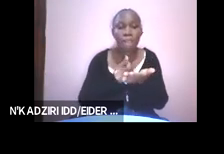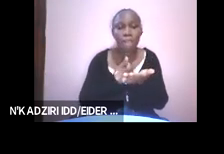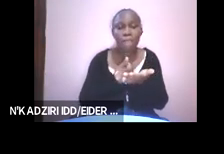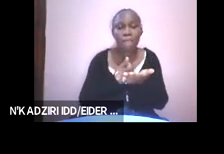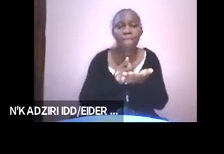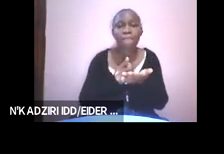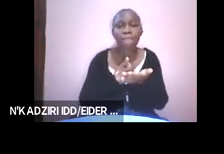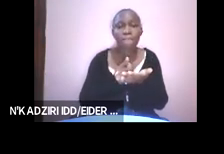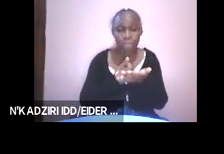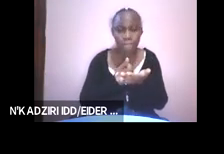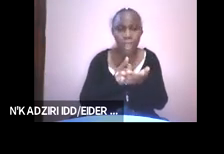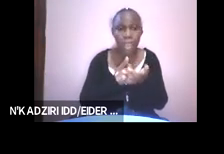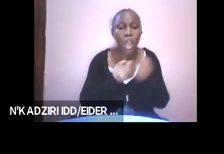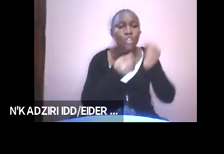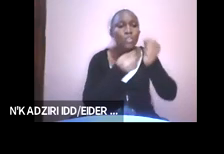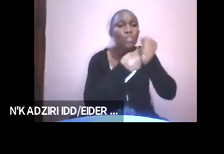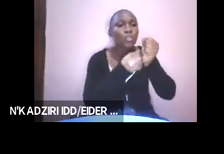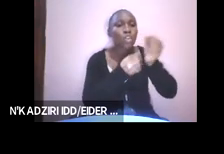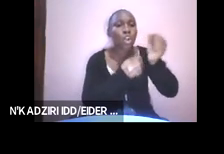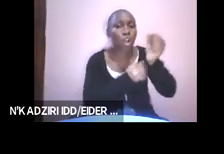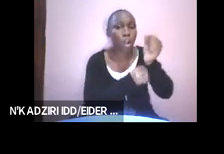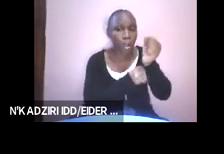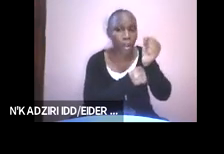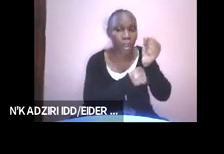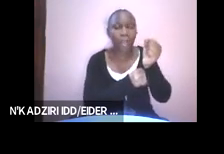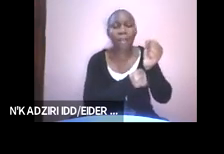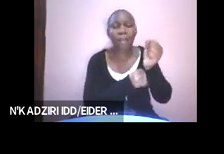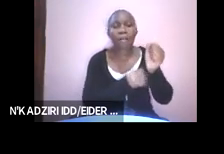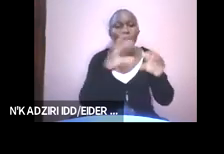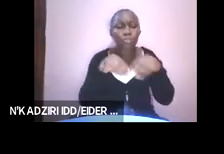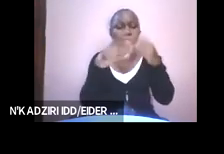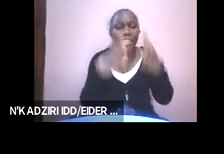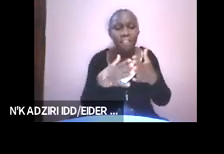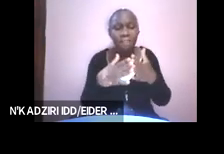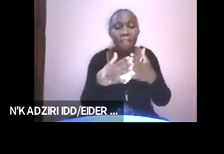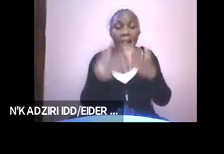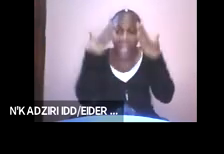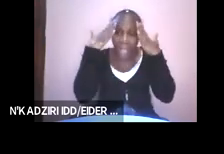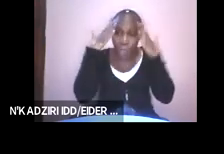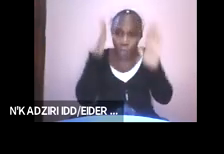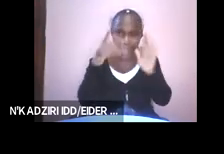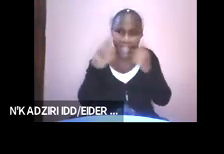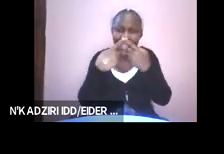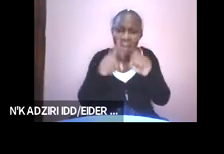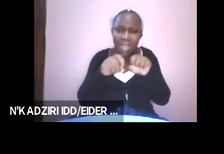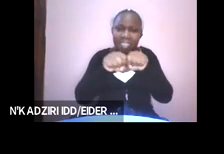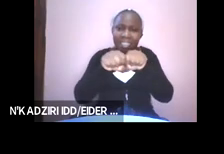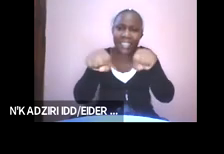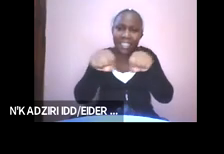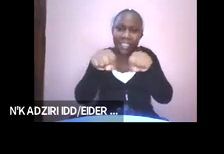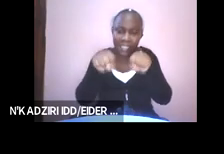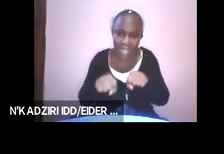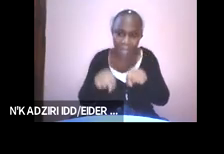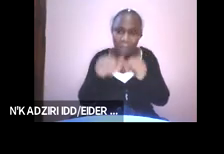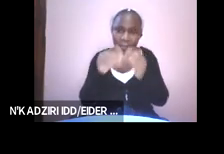scholarship bringing this awareness, sometimes the systems are not as responsive, and we have to keep the